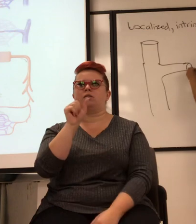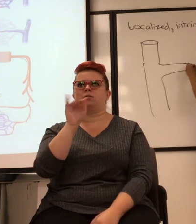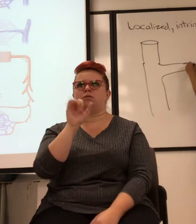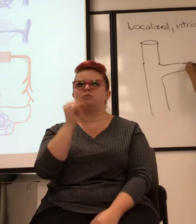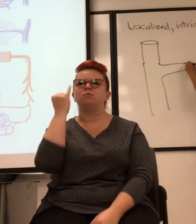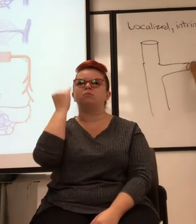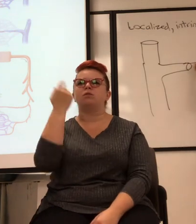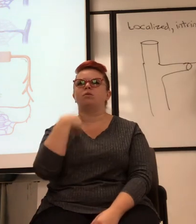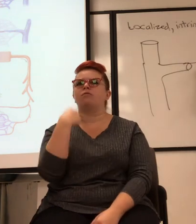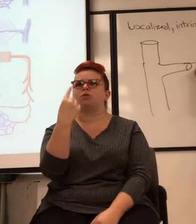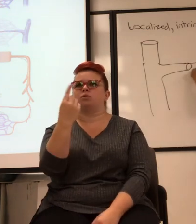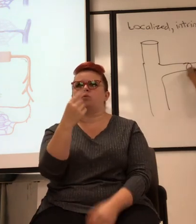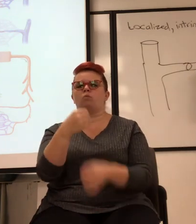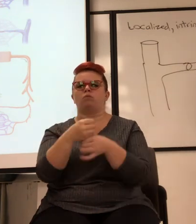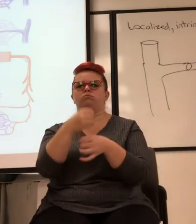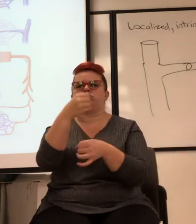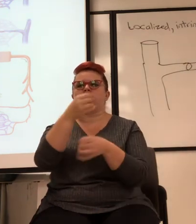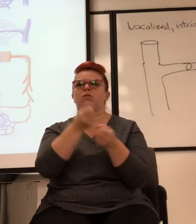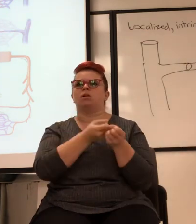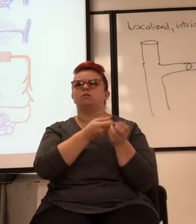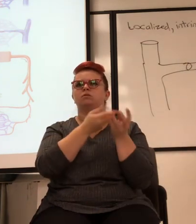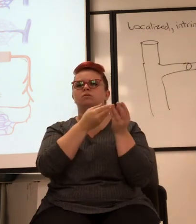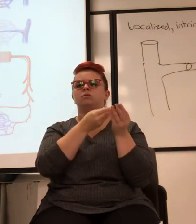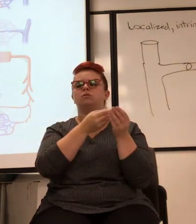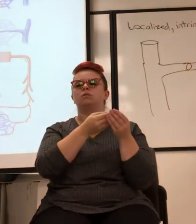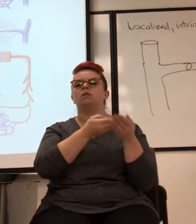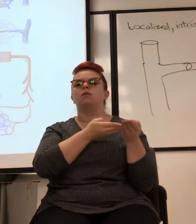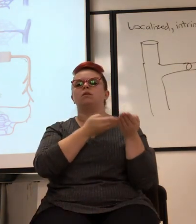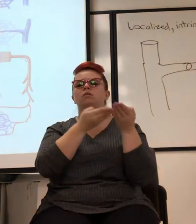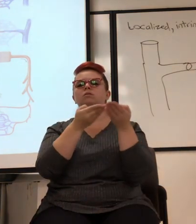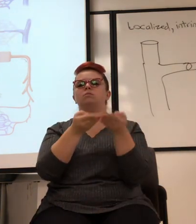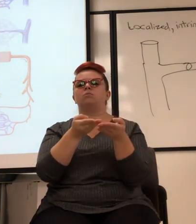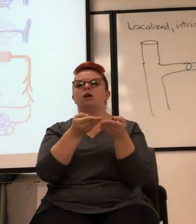vessel that's supplying blood to some